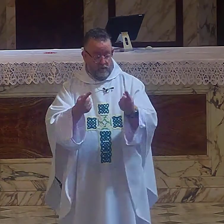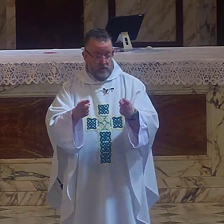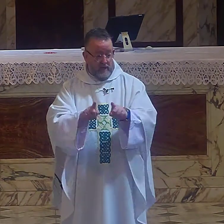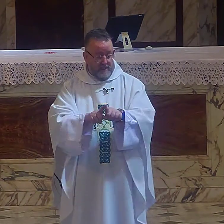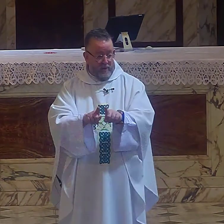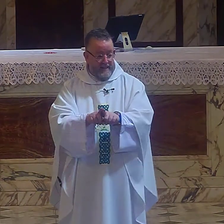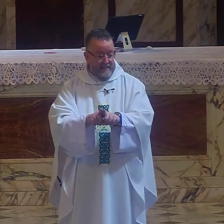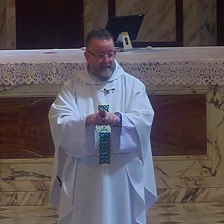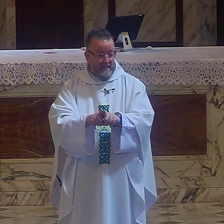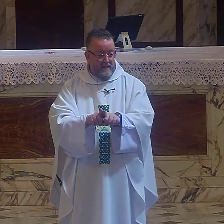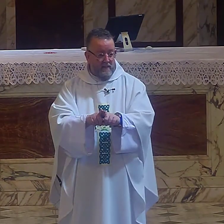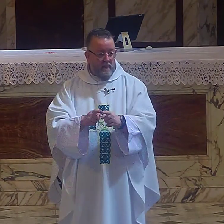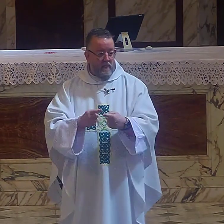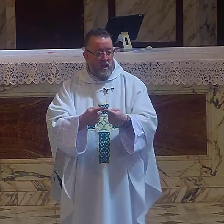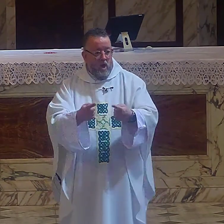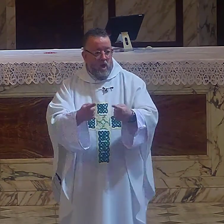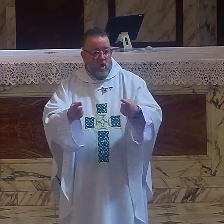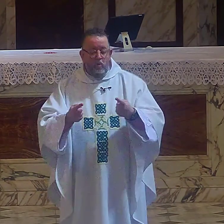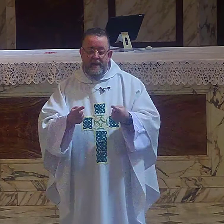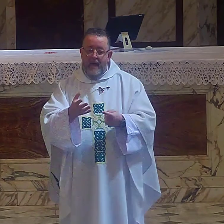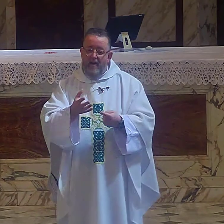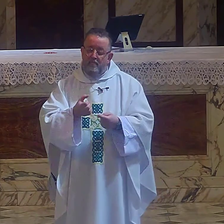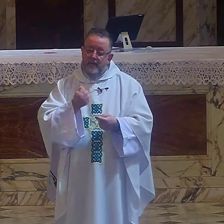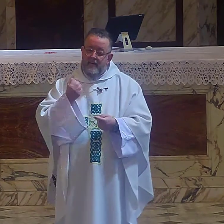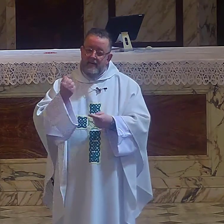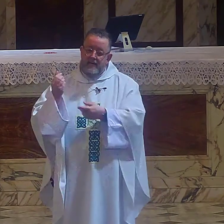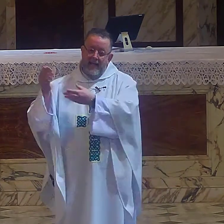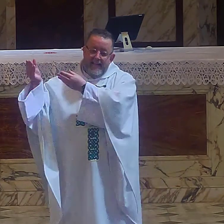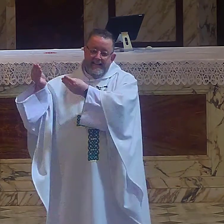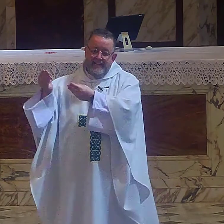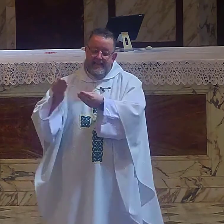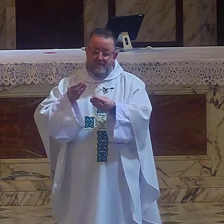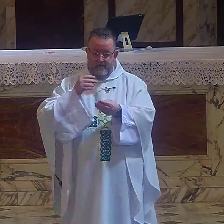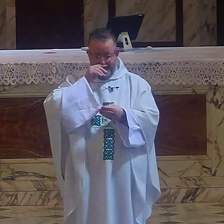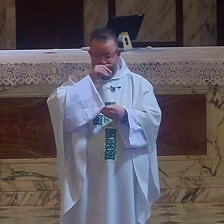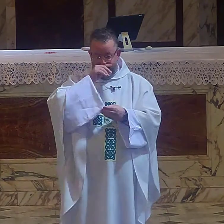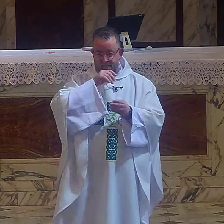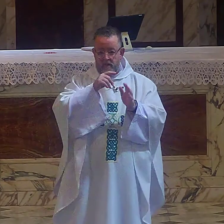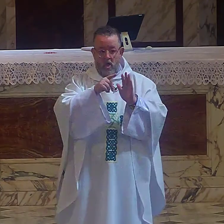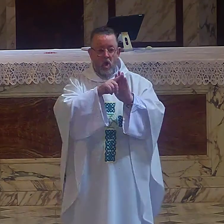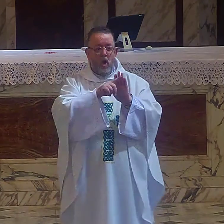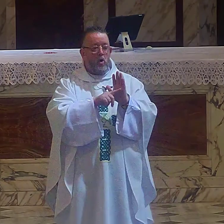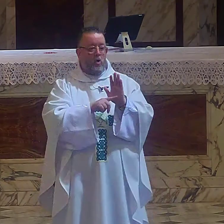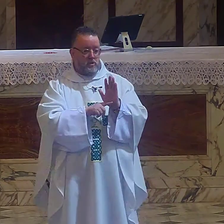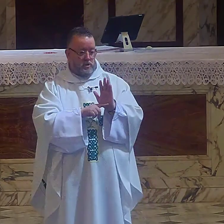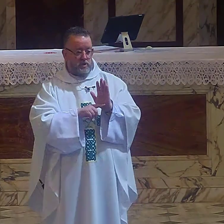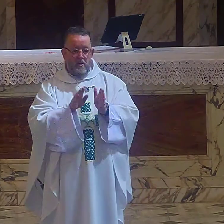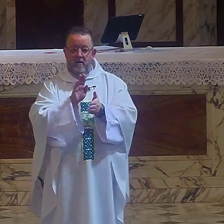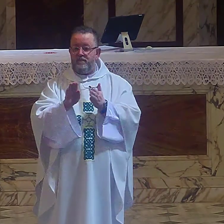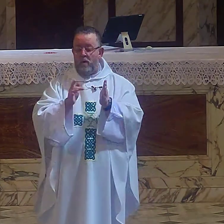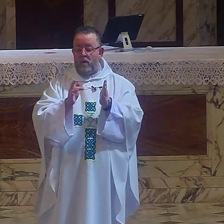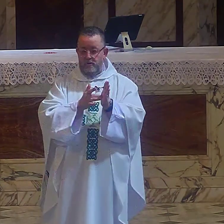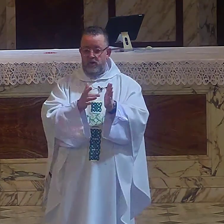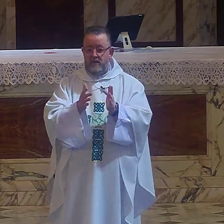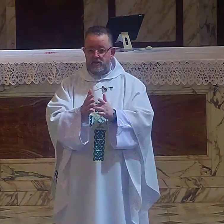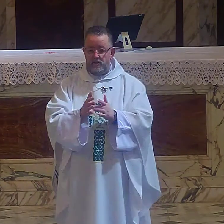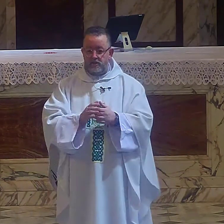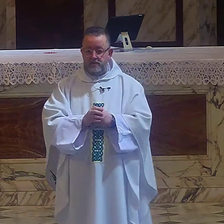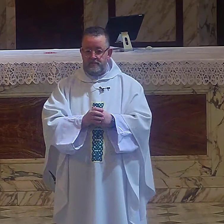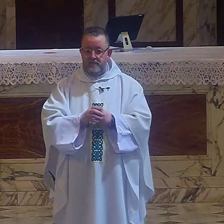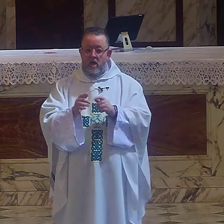us as well, we have been given laws from